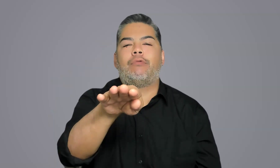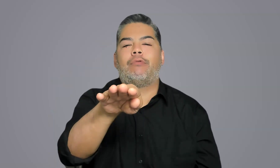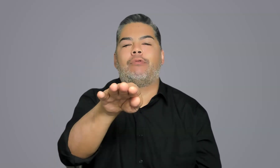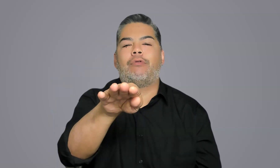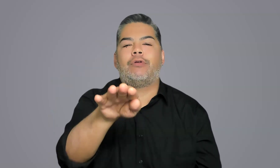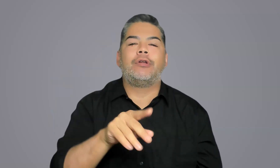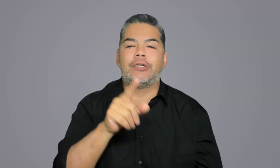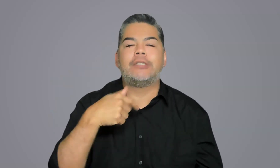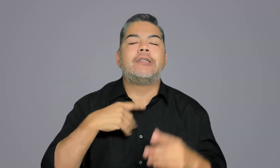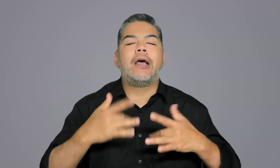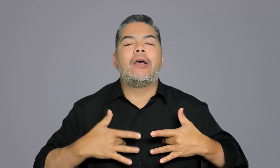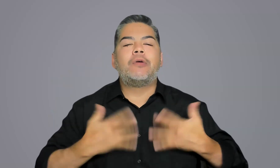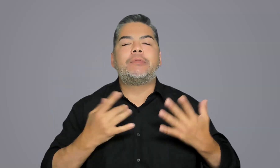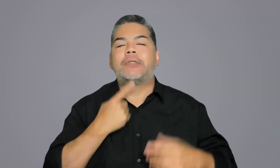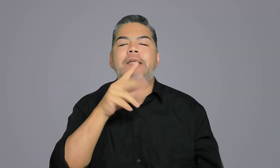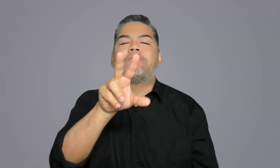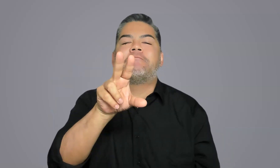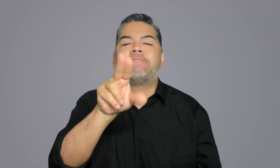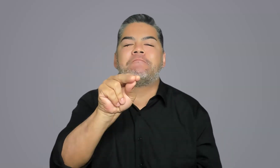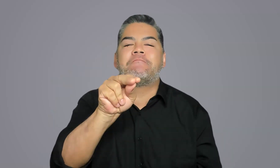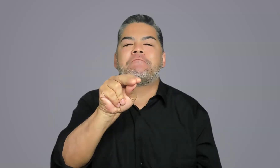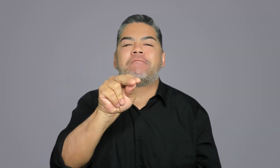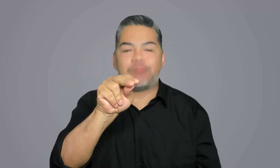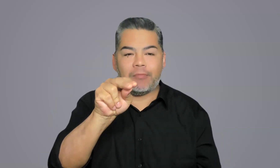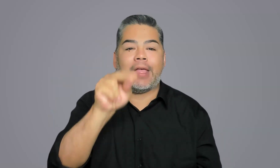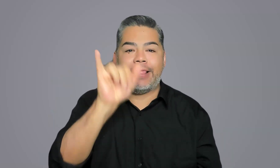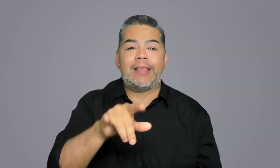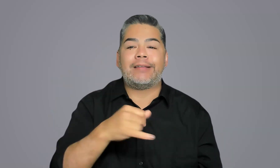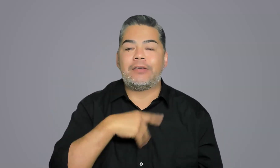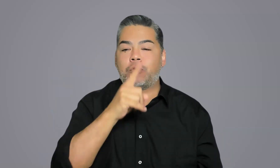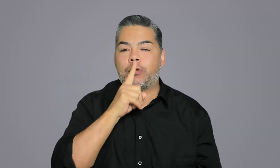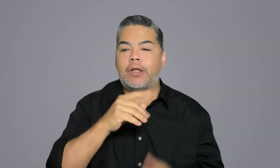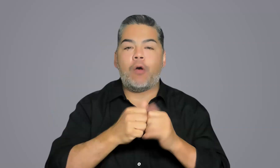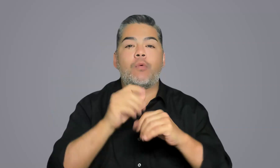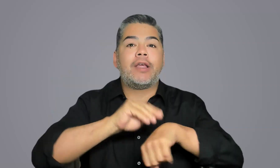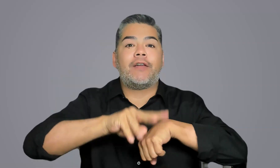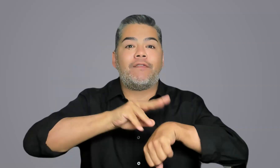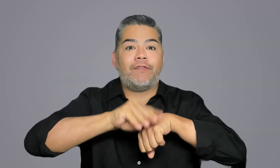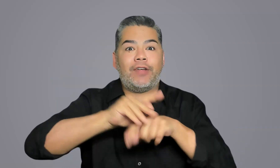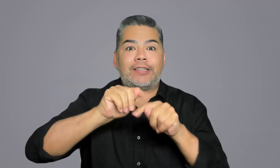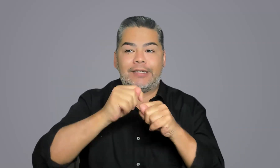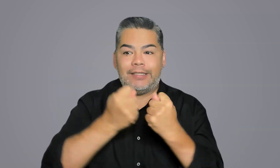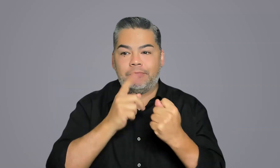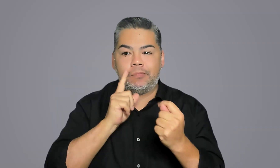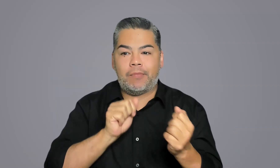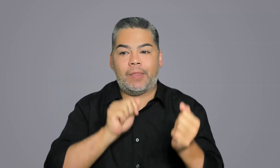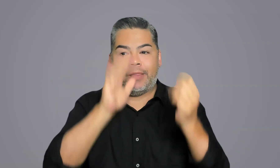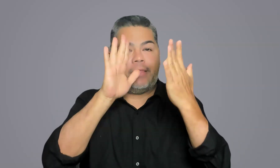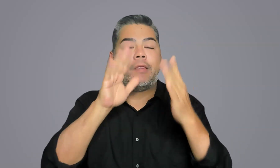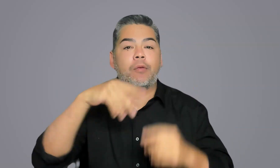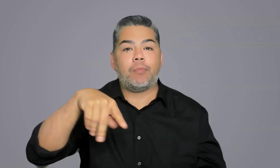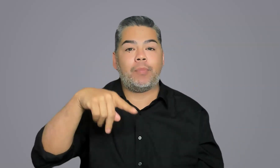top. That sums up pretty well how we advise teams to approach PDF accessibility and PDFs in